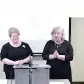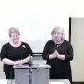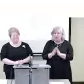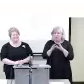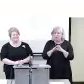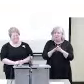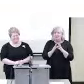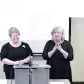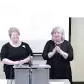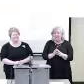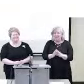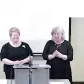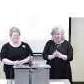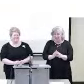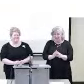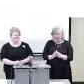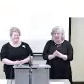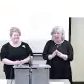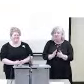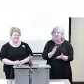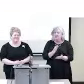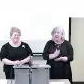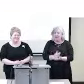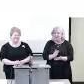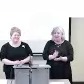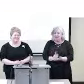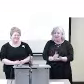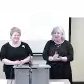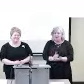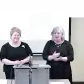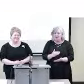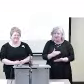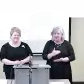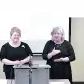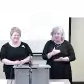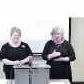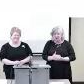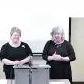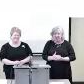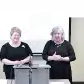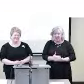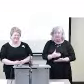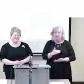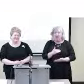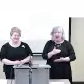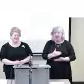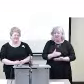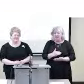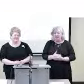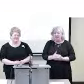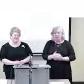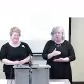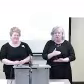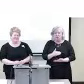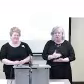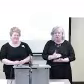i also can put my study time i want to plan my study time and if you see on this monthly calendar i have